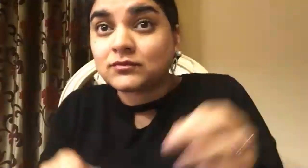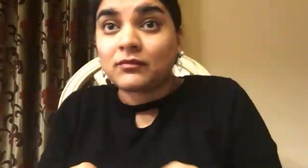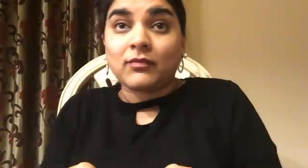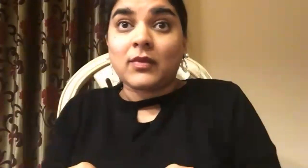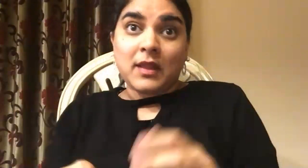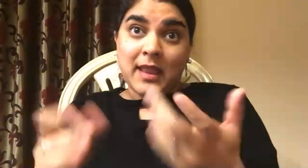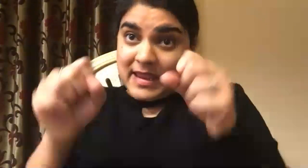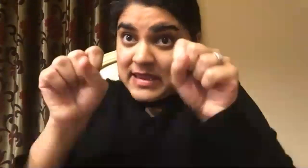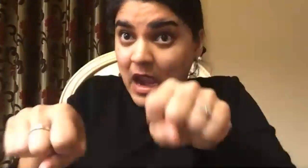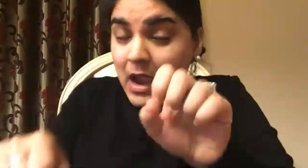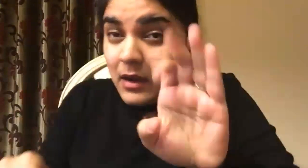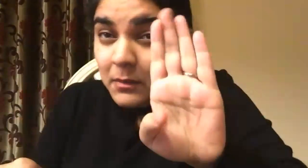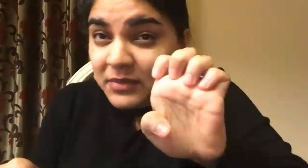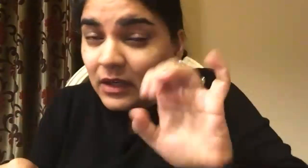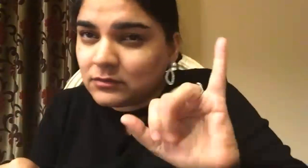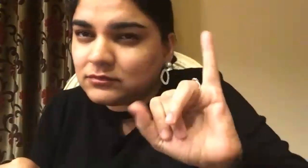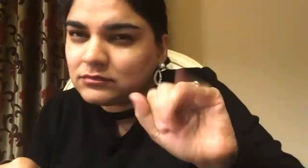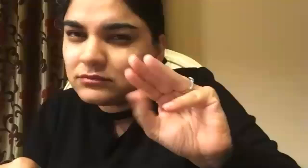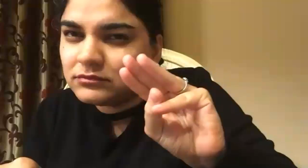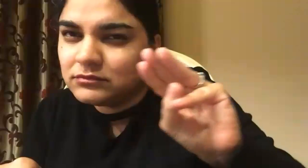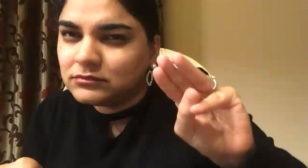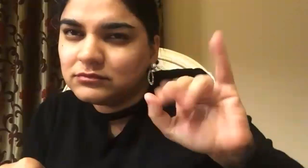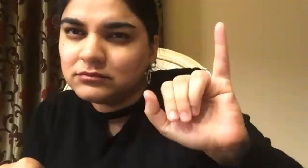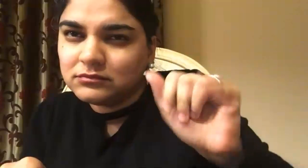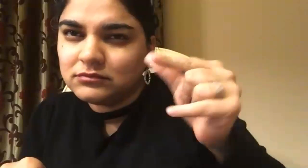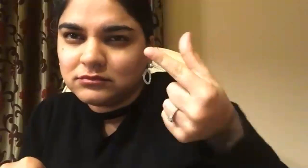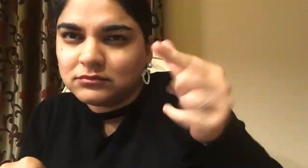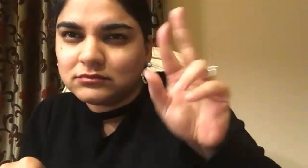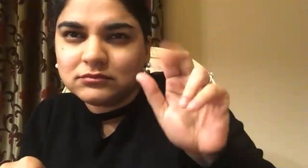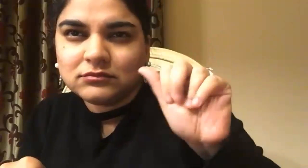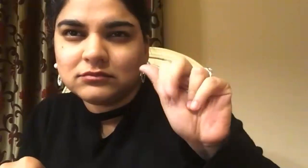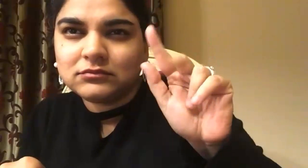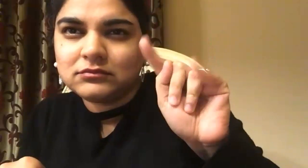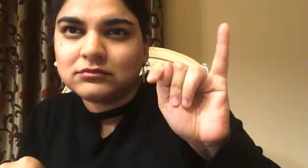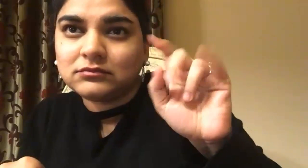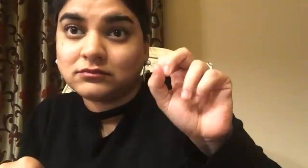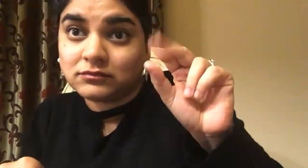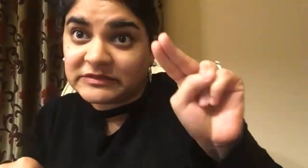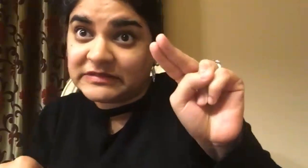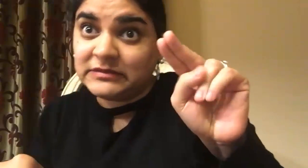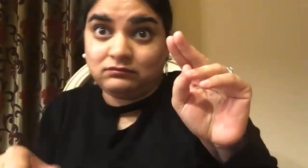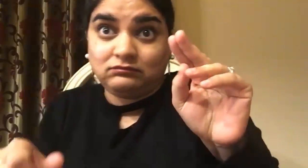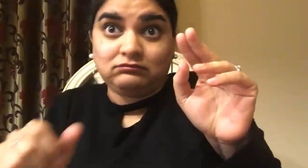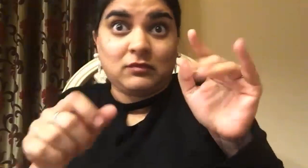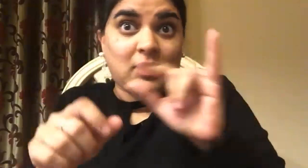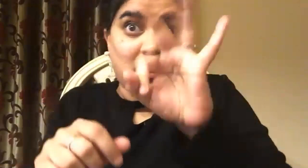we ensure that people are getting access during trial? The one and only, this marvelous, creative gentleman, one of my